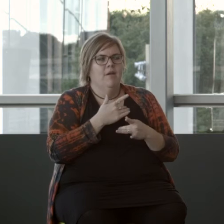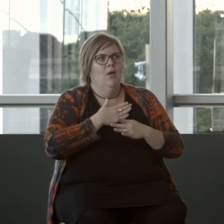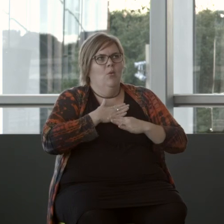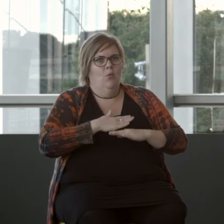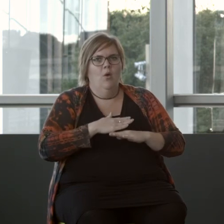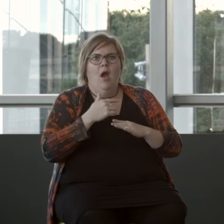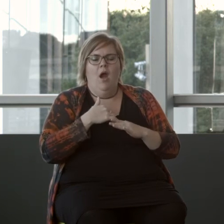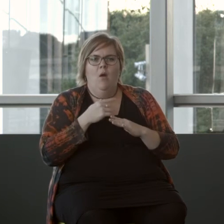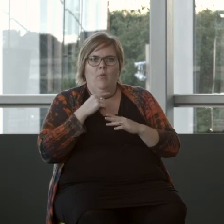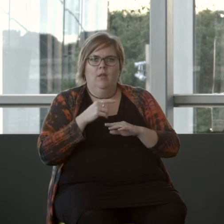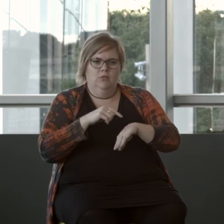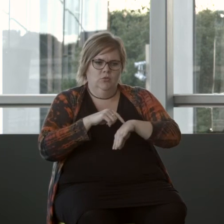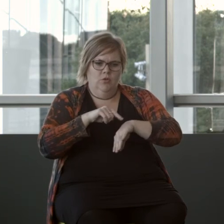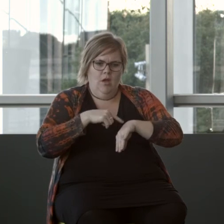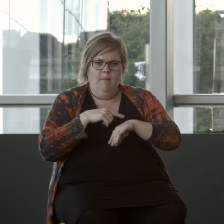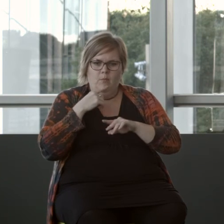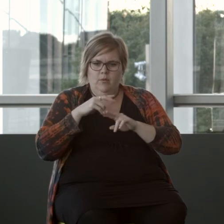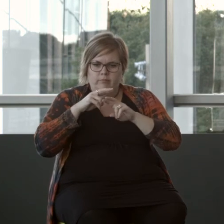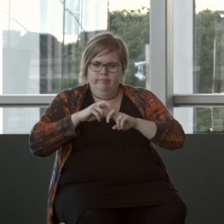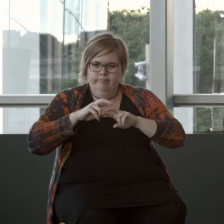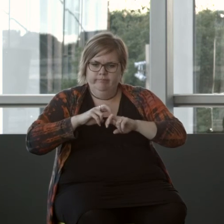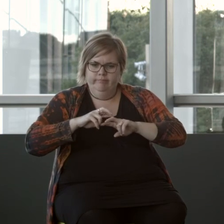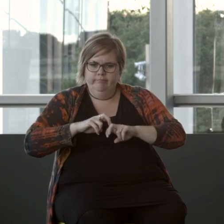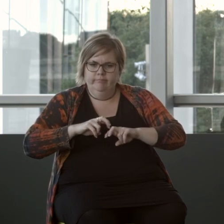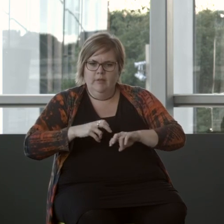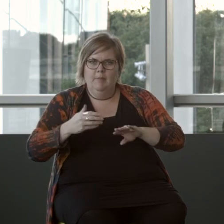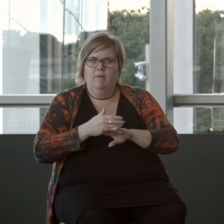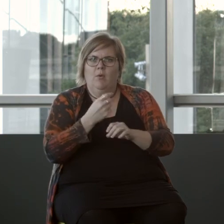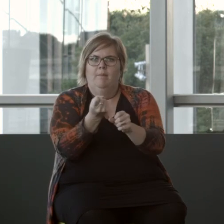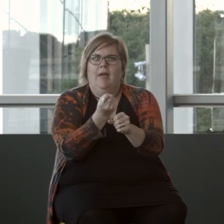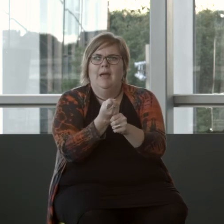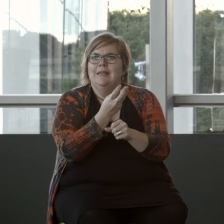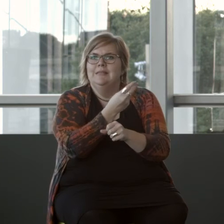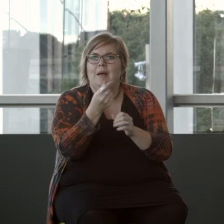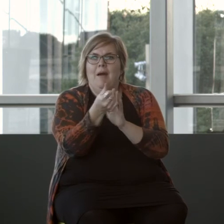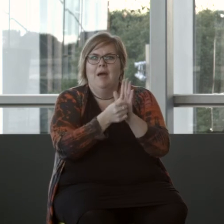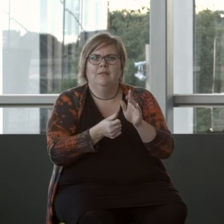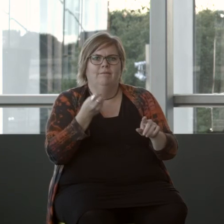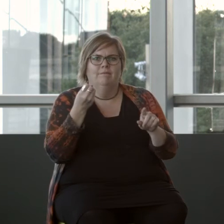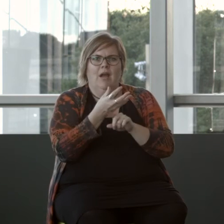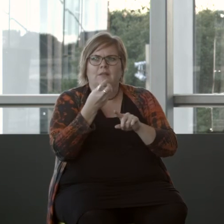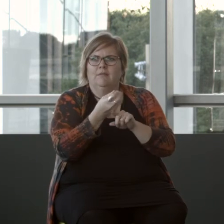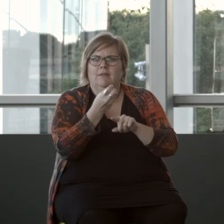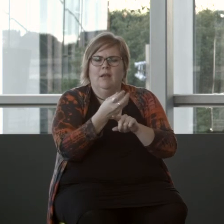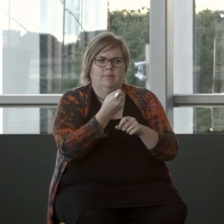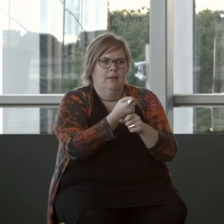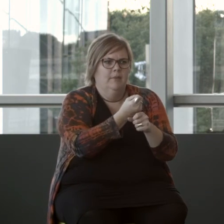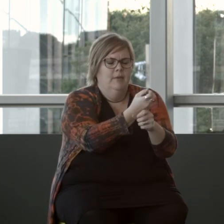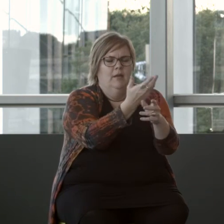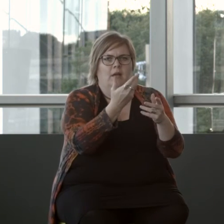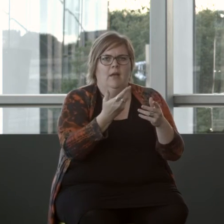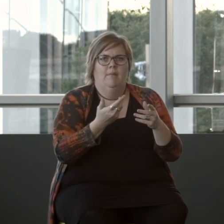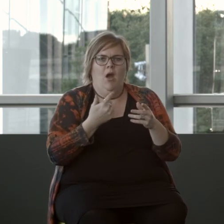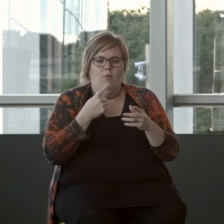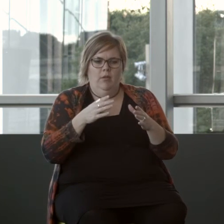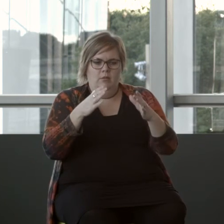and she does too. And it just, a lot of artists are very fast, whereas I'm like, oh, well, I'll work on this body and it'll often be for a couple of